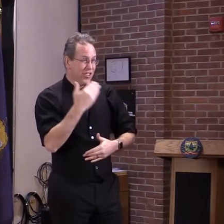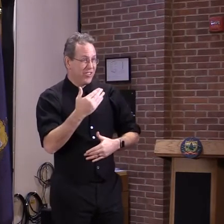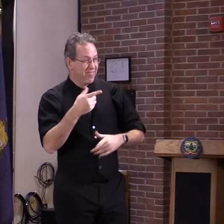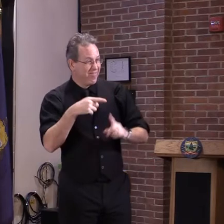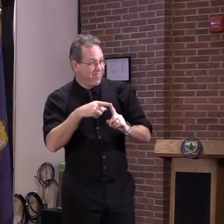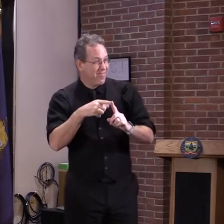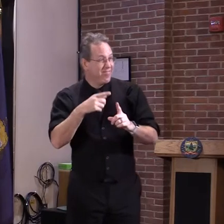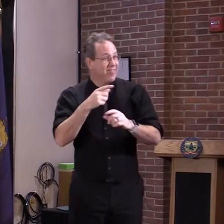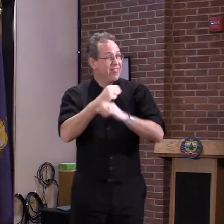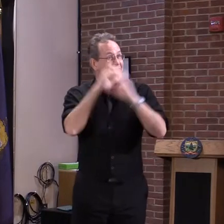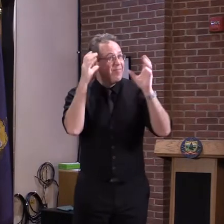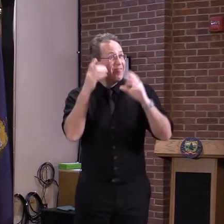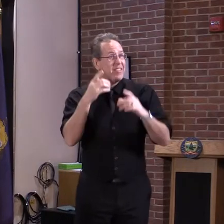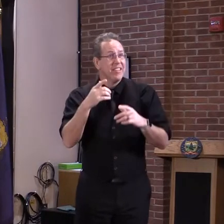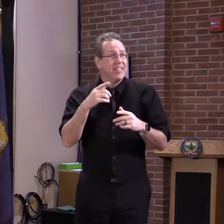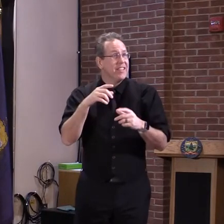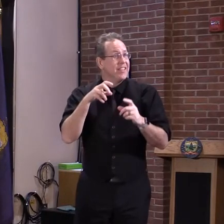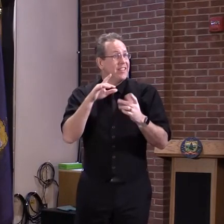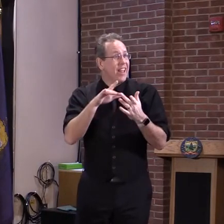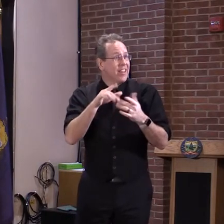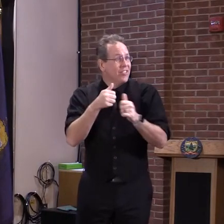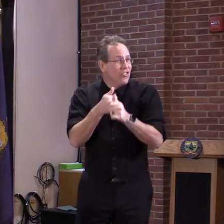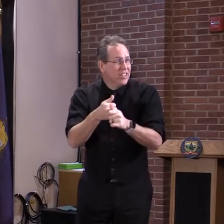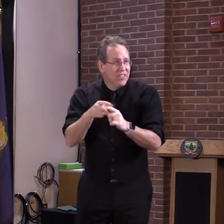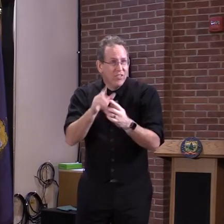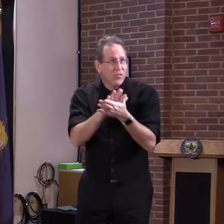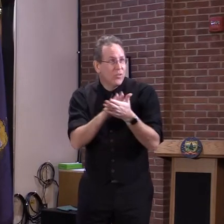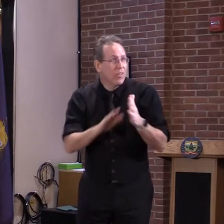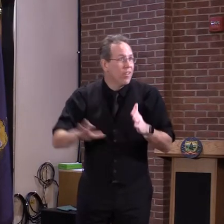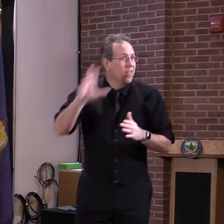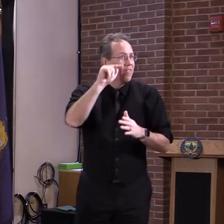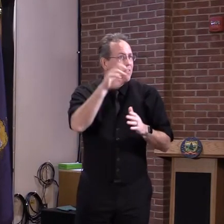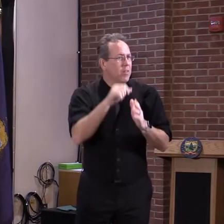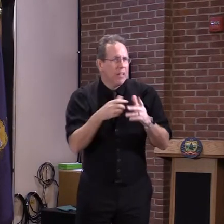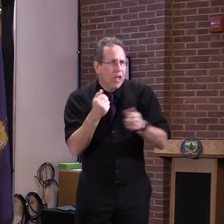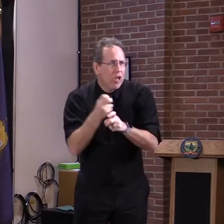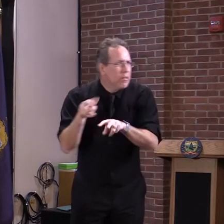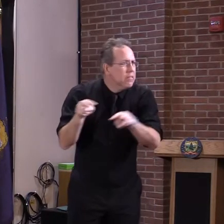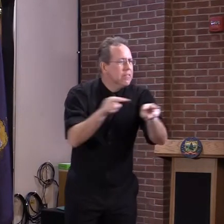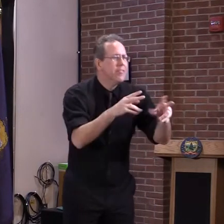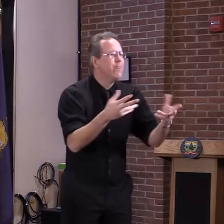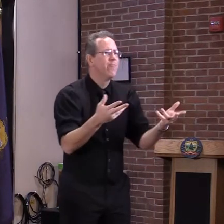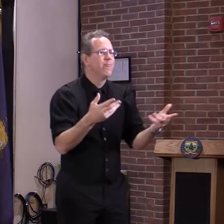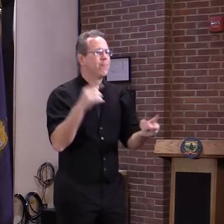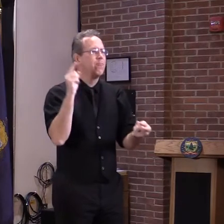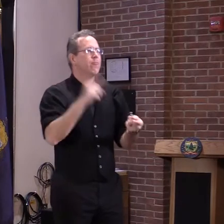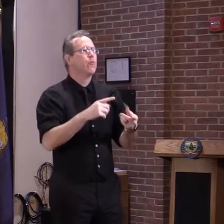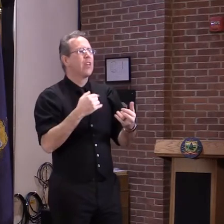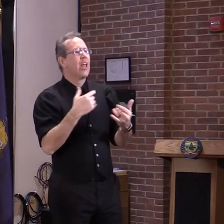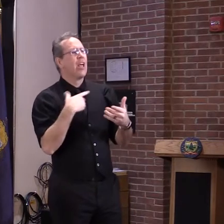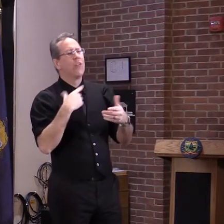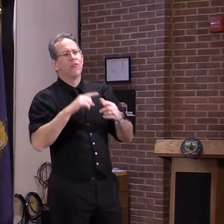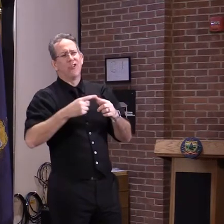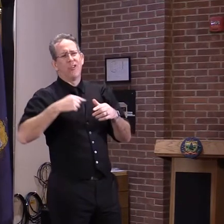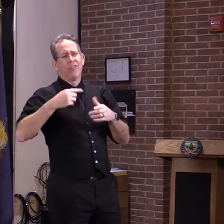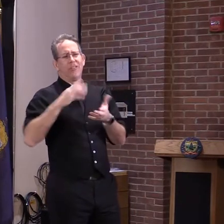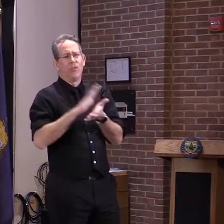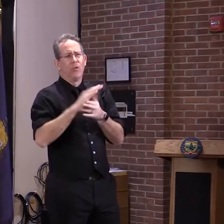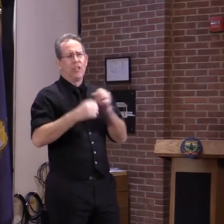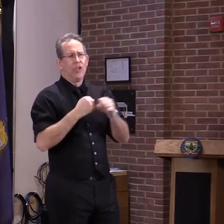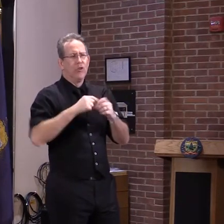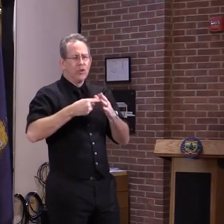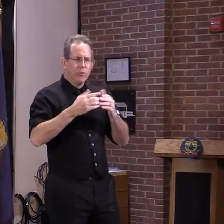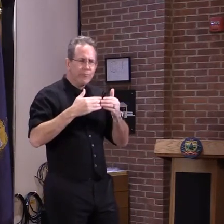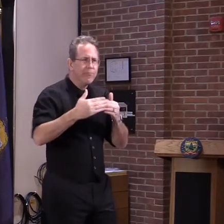vaccination rates on a school-by-school basis are across the state. So what we decided to do after the first of the year was to pick up a conversation. Actually, we started earlier in the